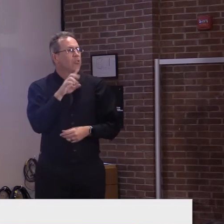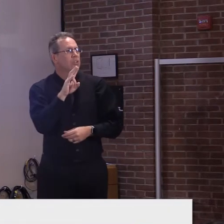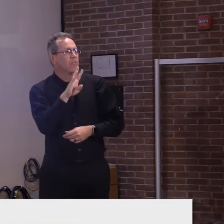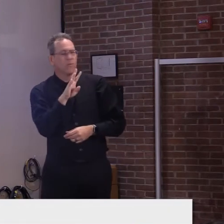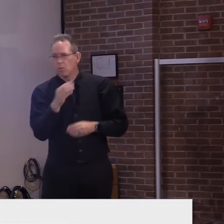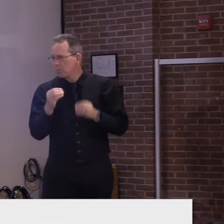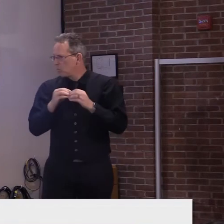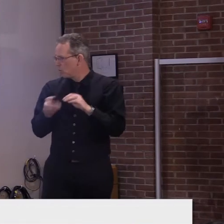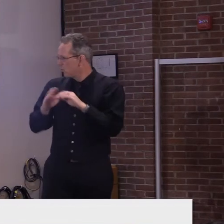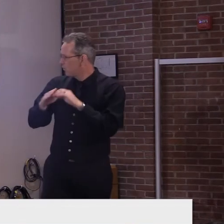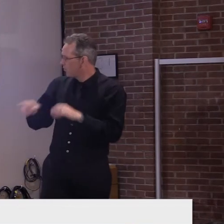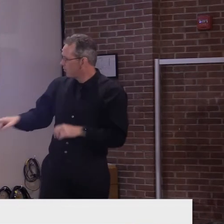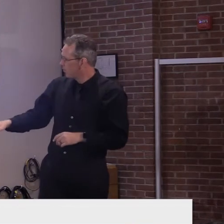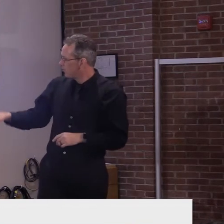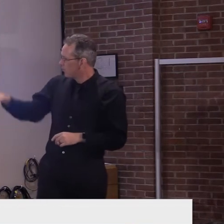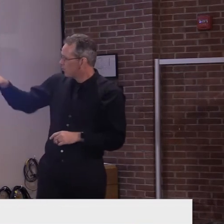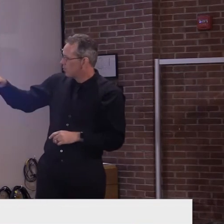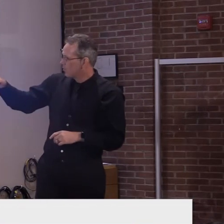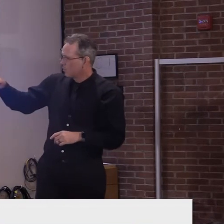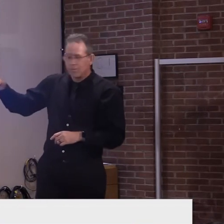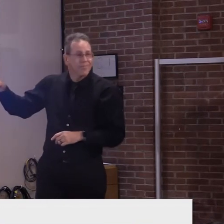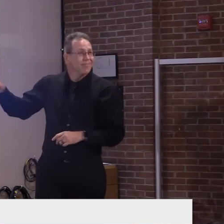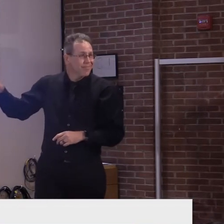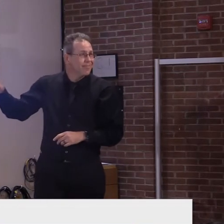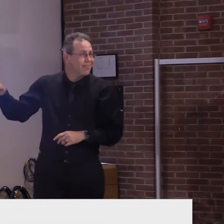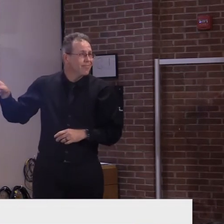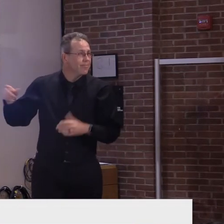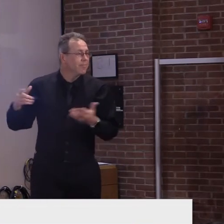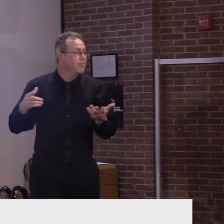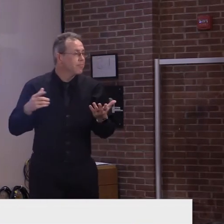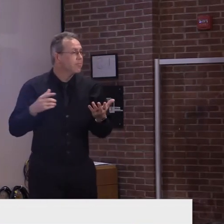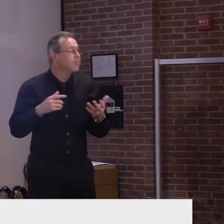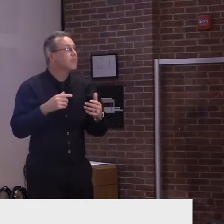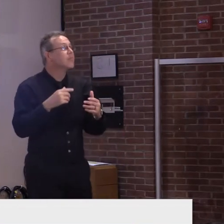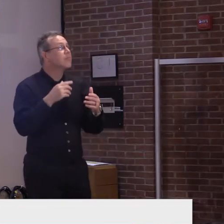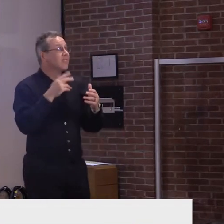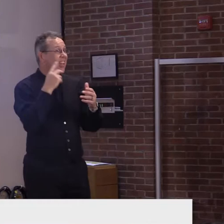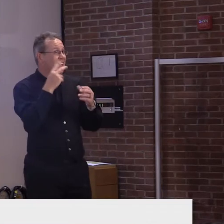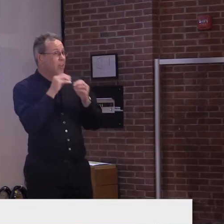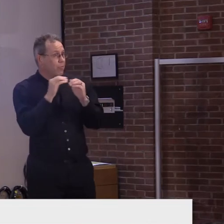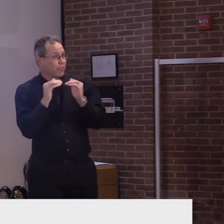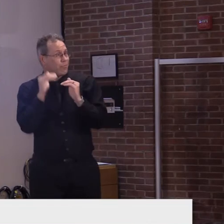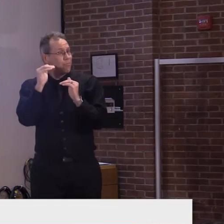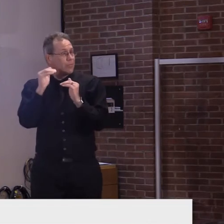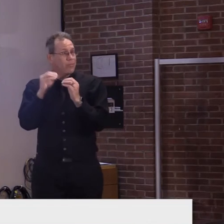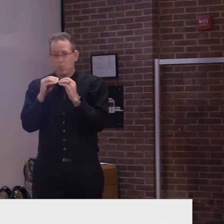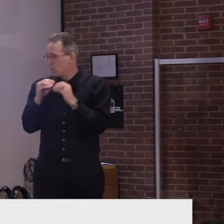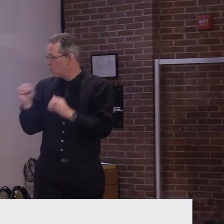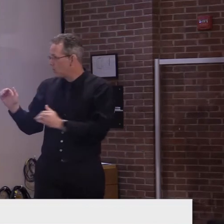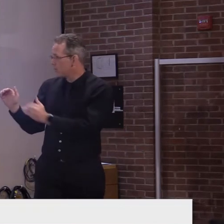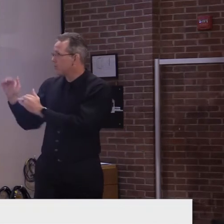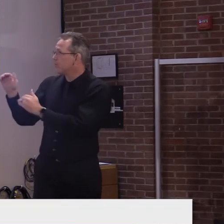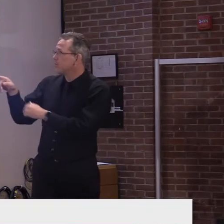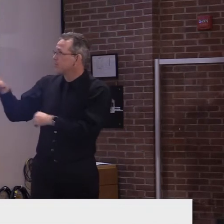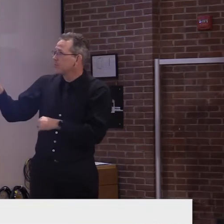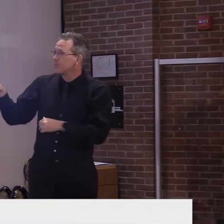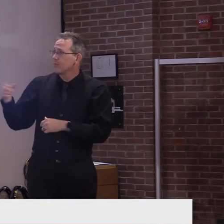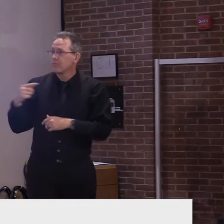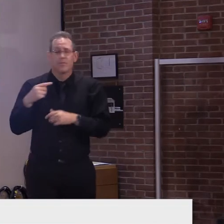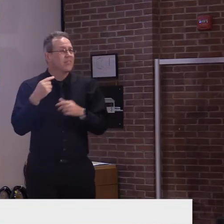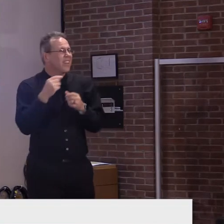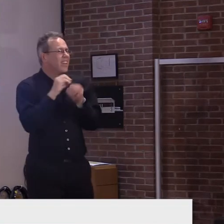prior. That meant that our rate, as you'll see on the next slide, on a week-over-week basis, went up 22% compared to